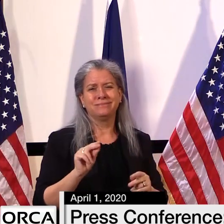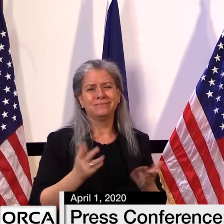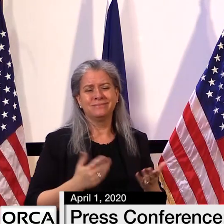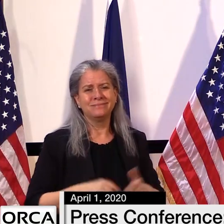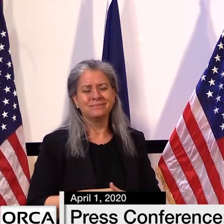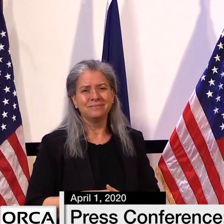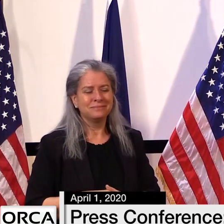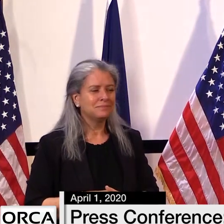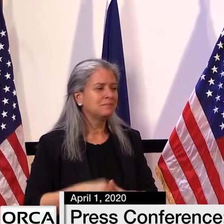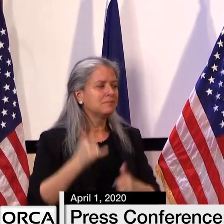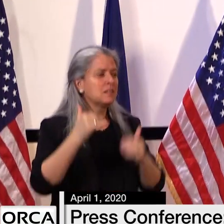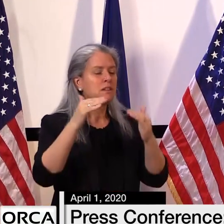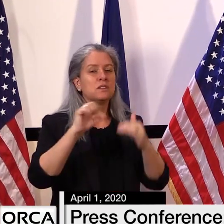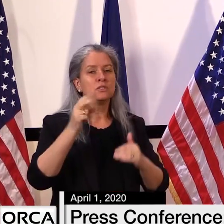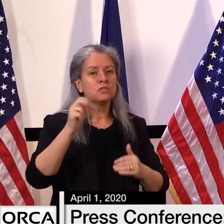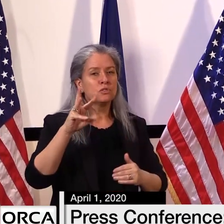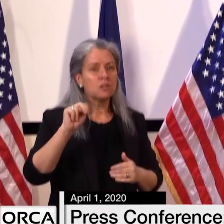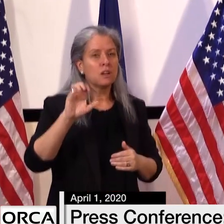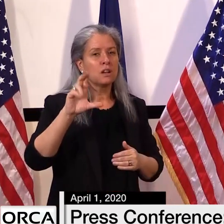Cunningham, the Chester Telegraph.